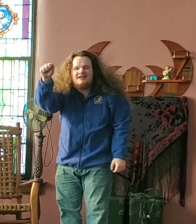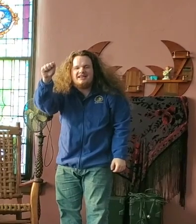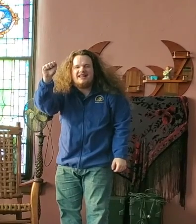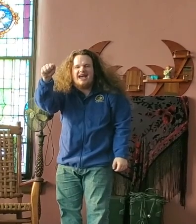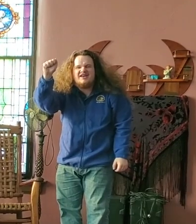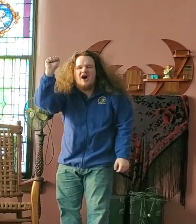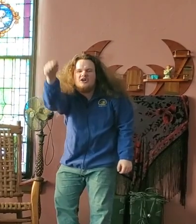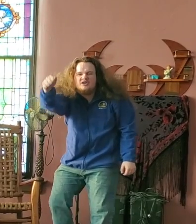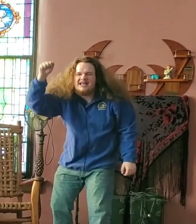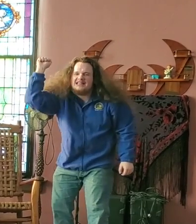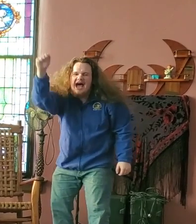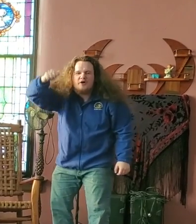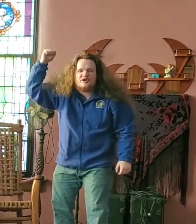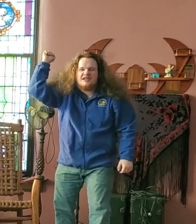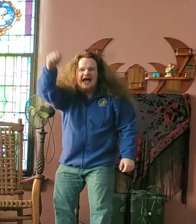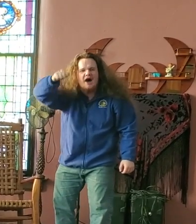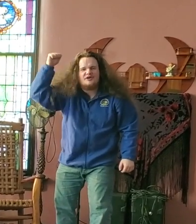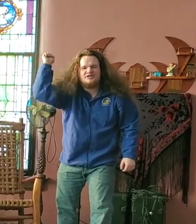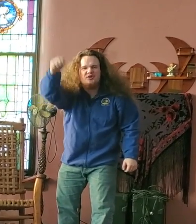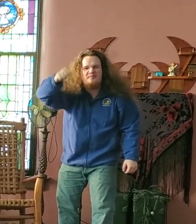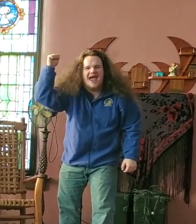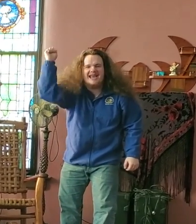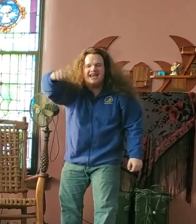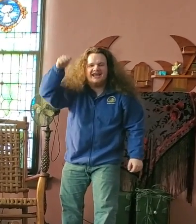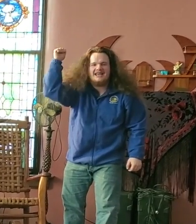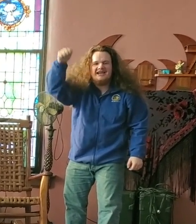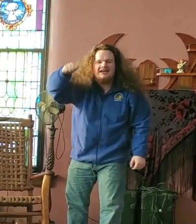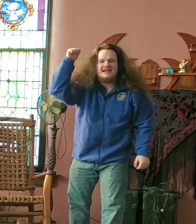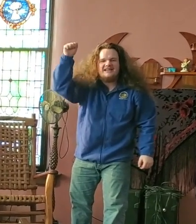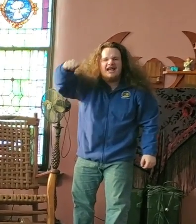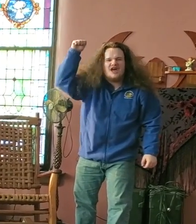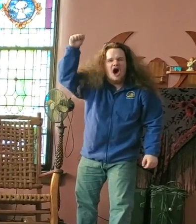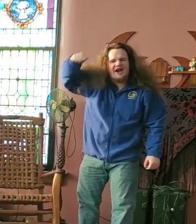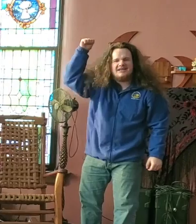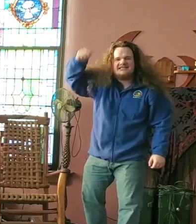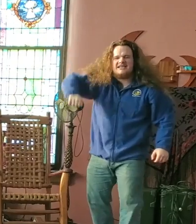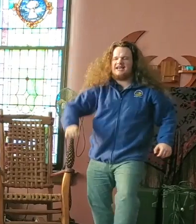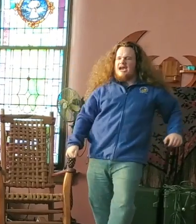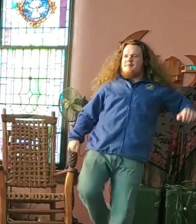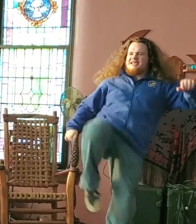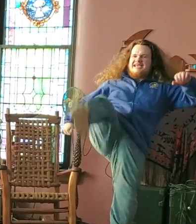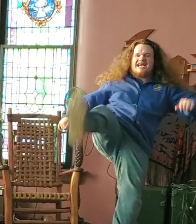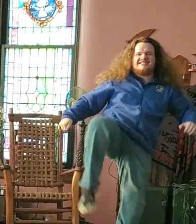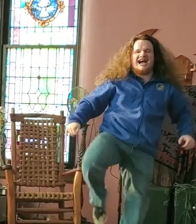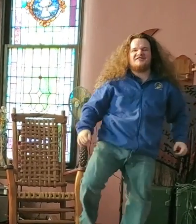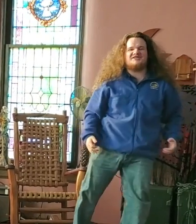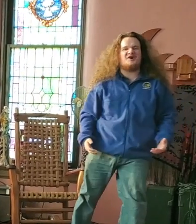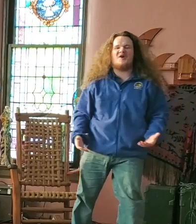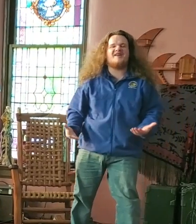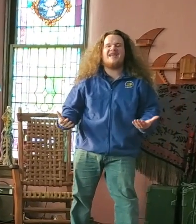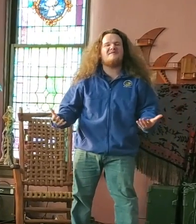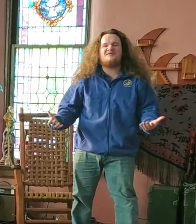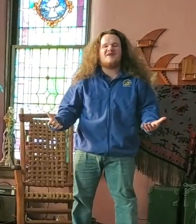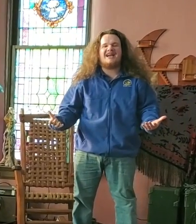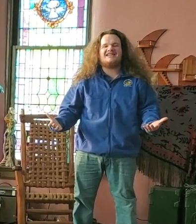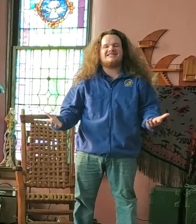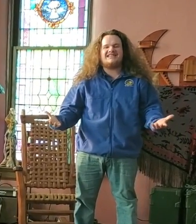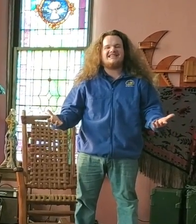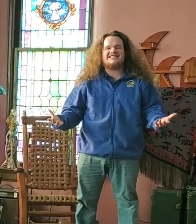And that knock will get louder and louder into a banging. And then the audience is going to come and kick down the door, and they'll be ready to see us